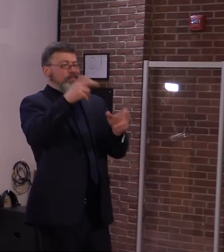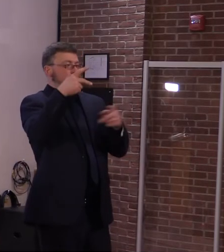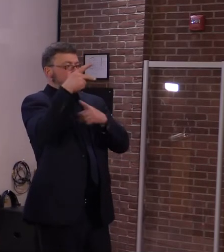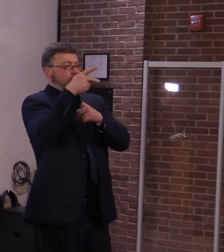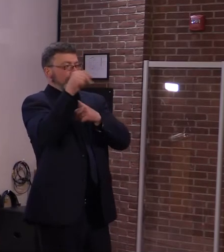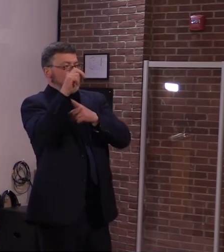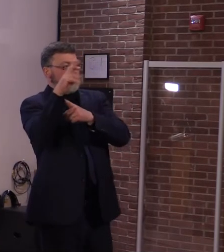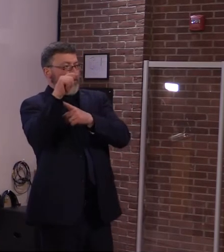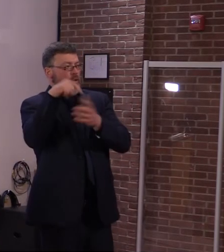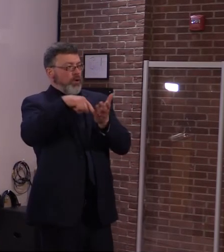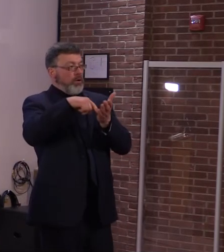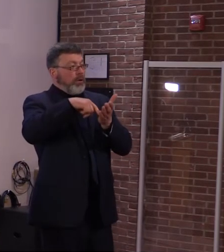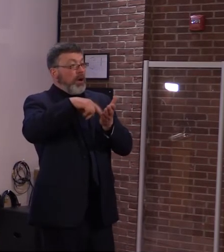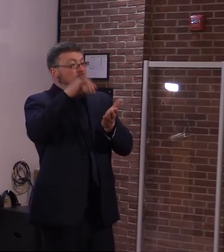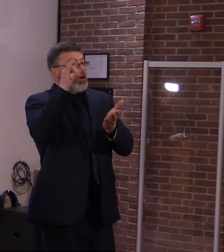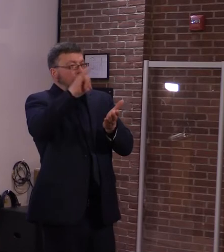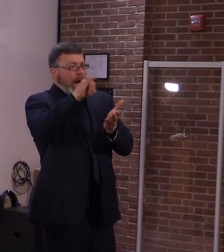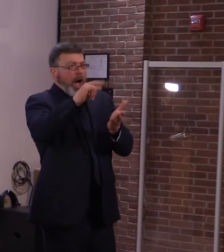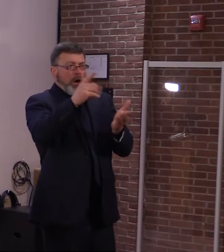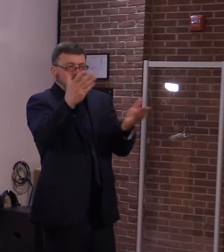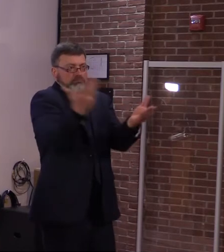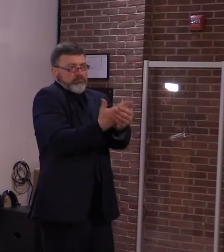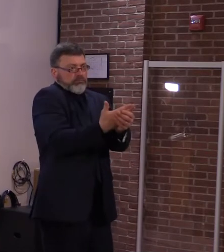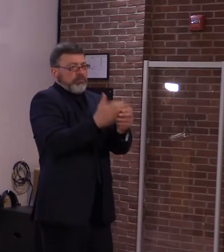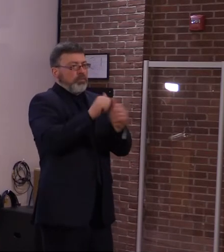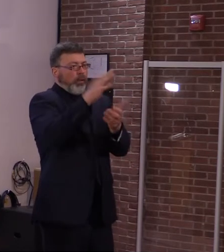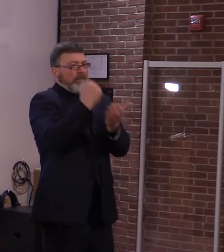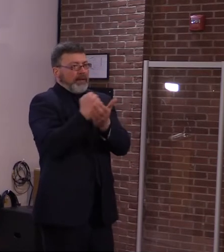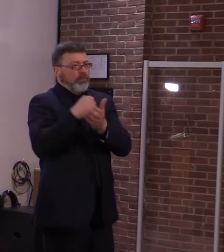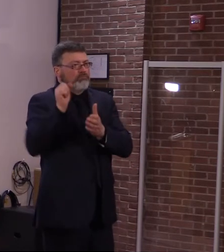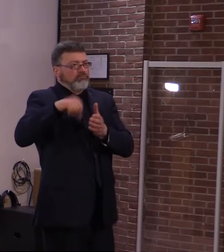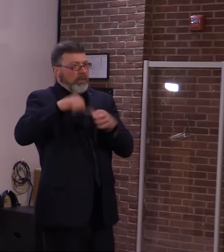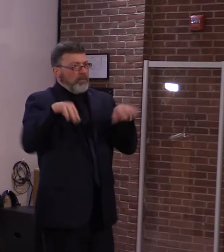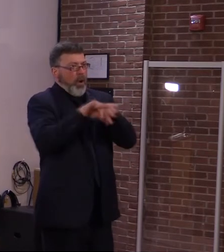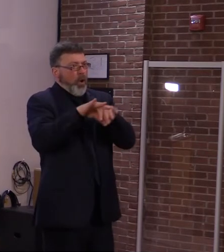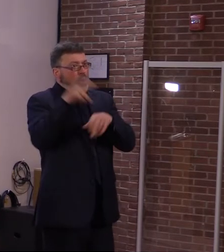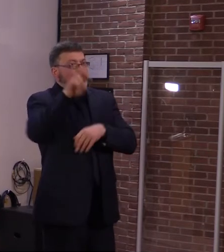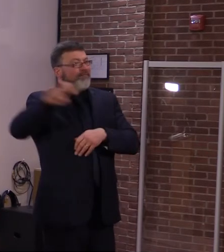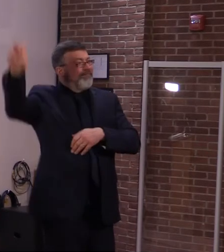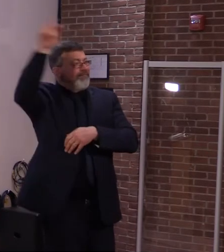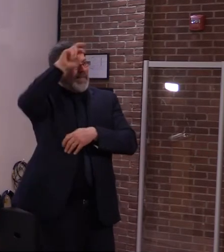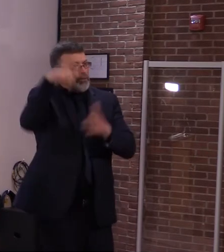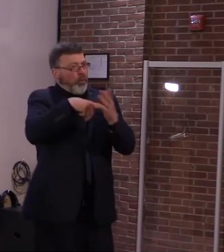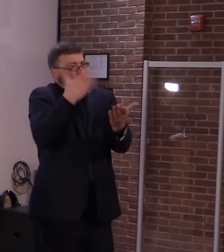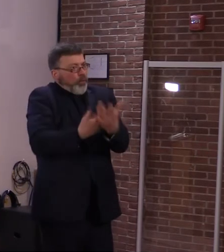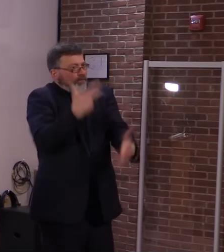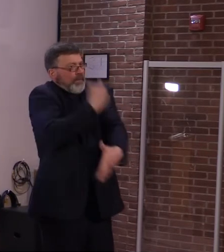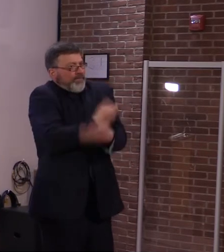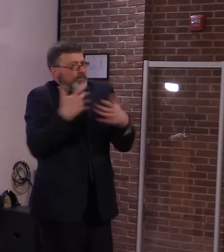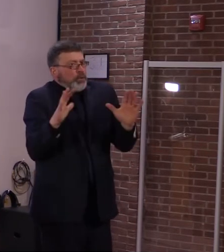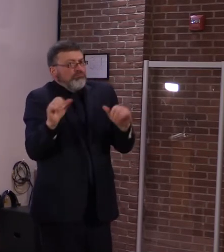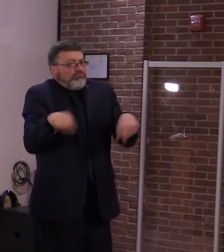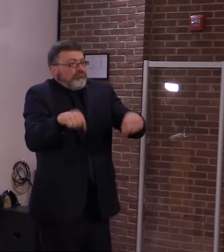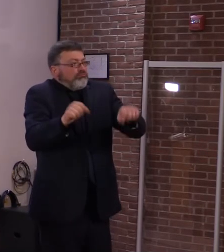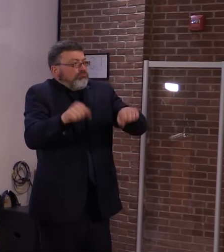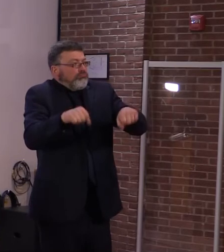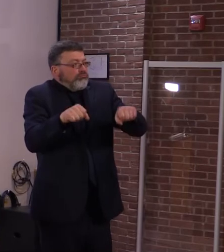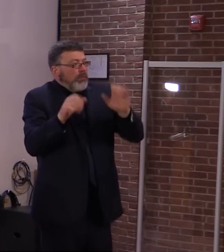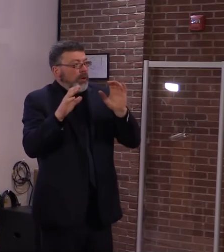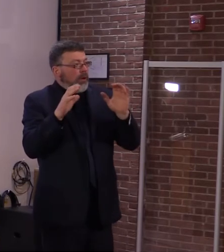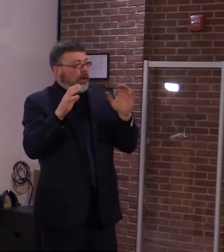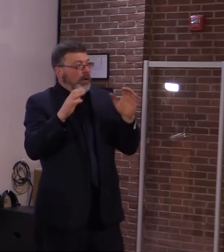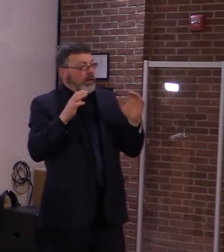you're vaccinated, fully vaccinated, you can travel in and out of the state without any testing. So